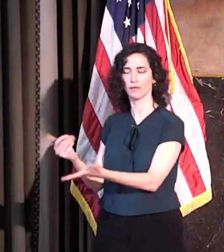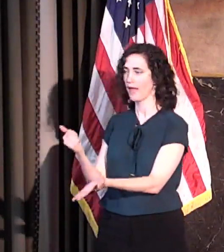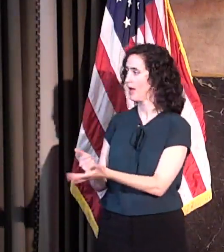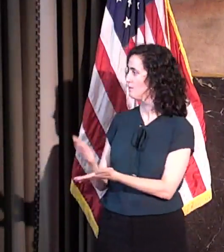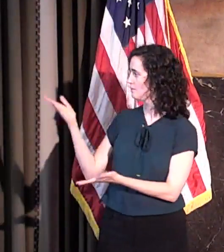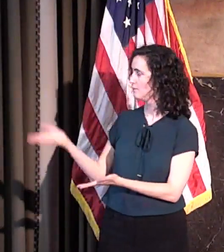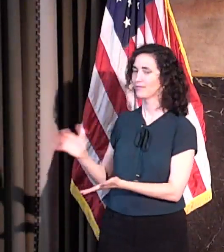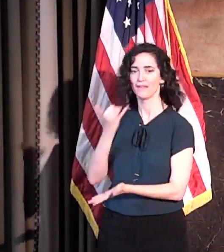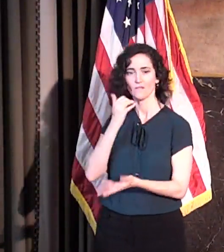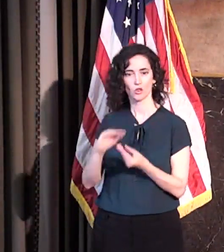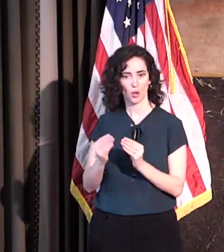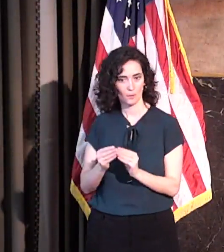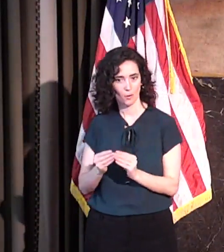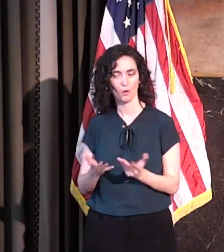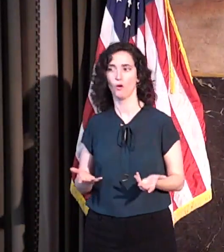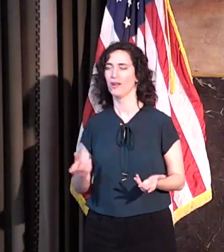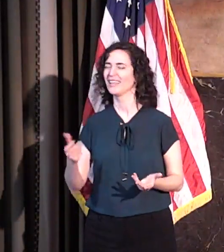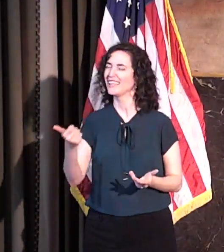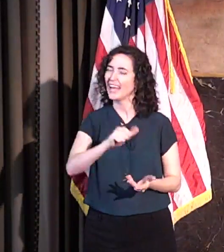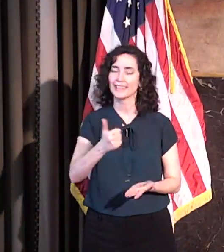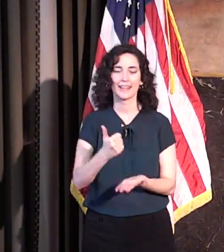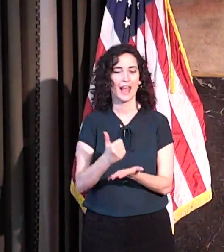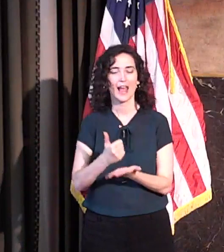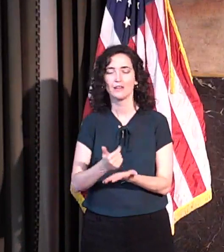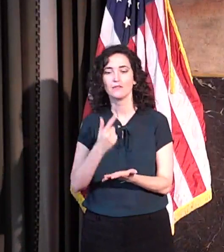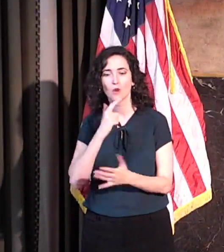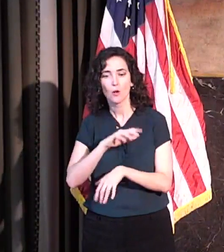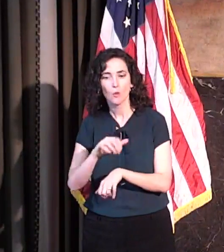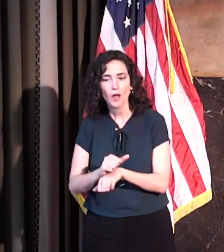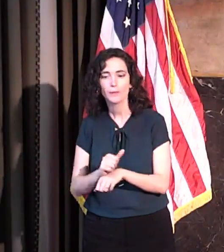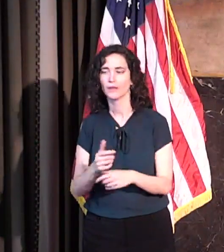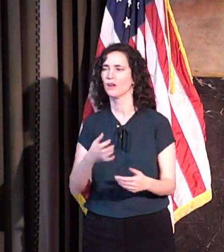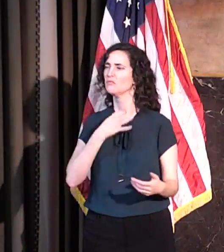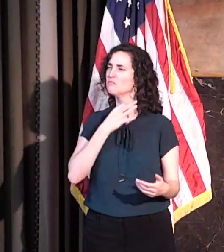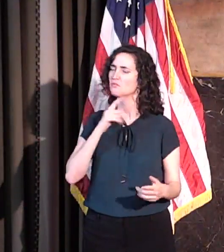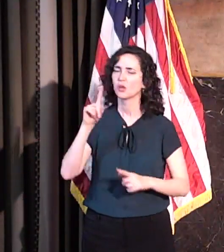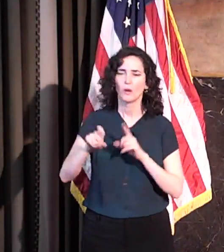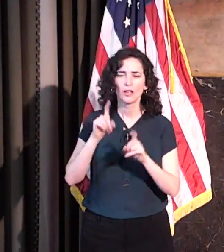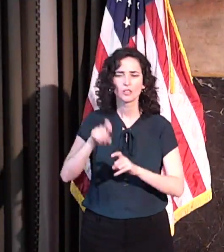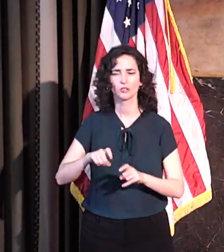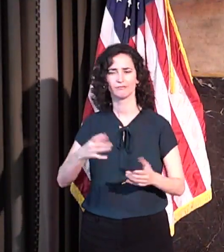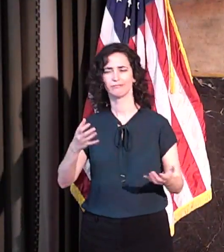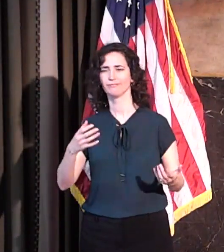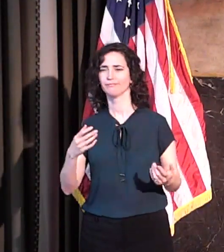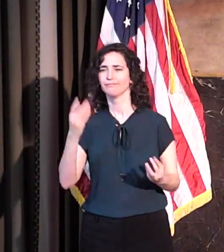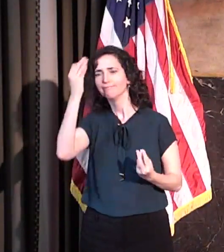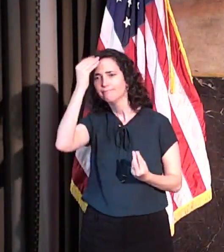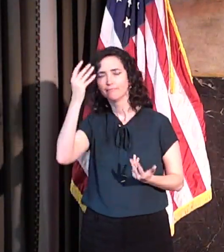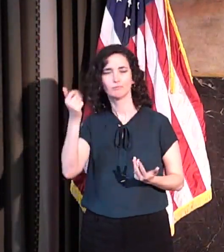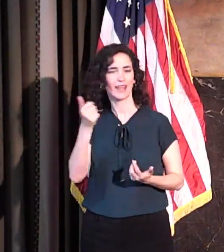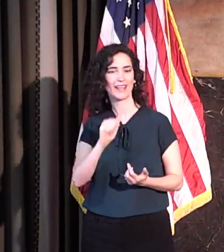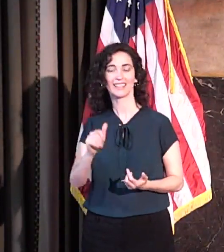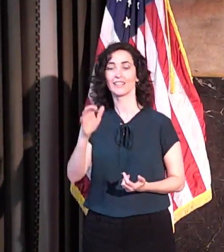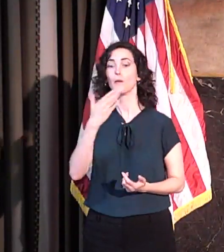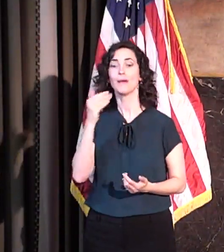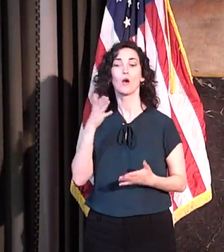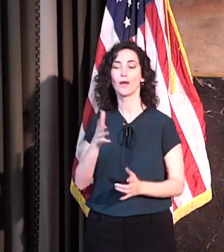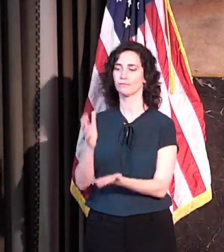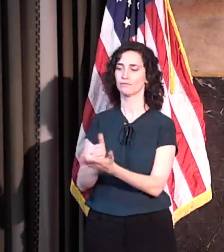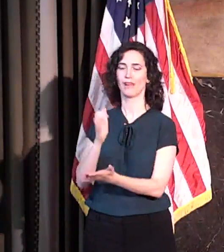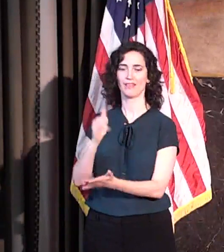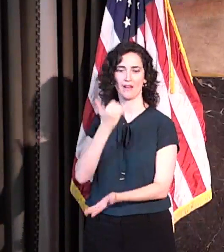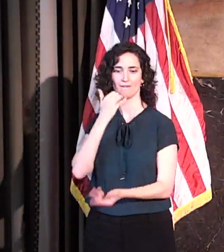you, or if you need any type of help making an appointment to get the vaccine, that hotline is the best source to go to, and